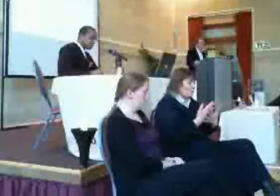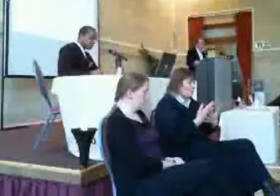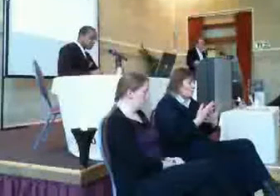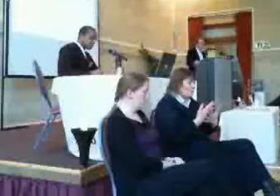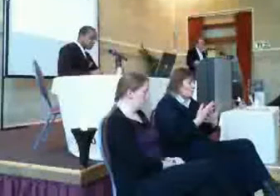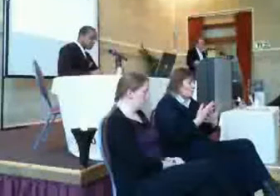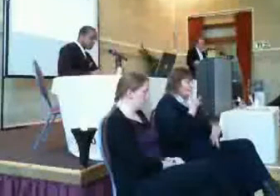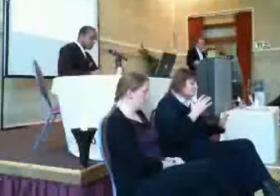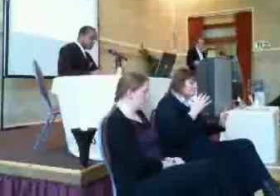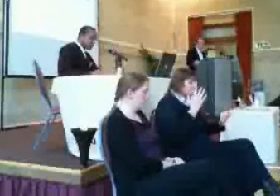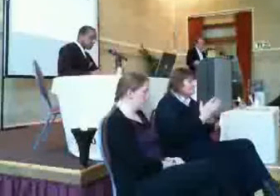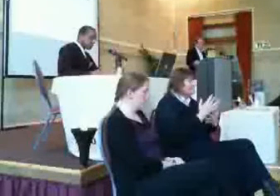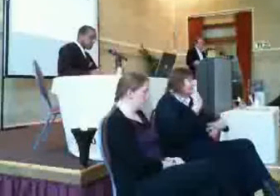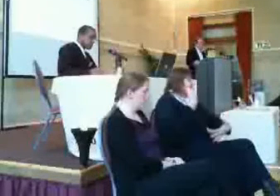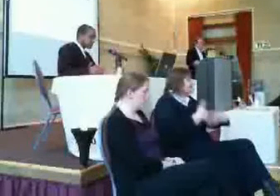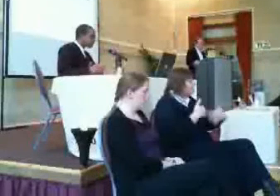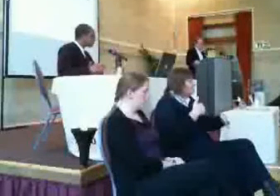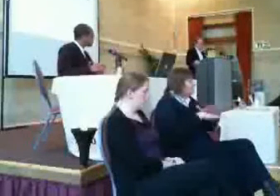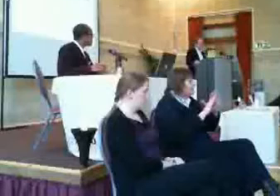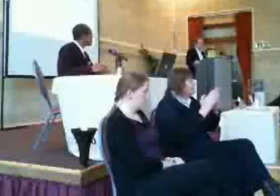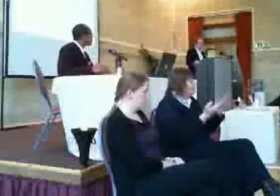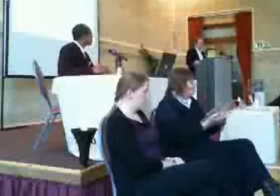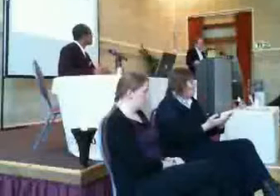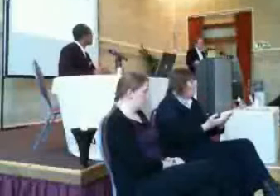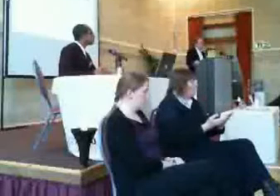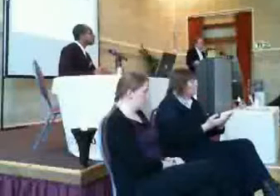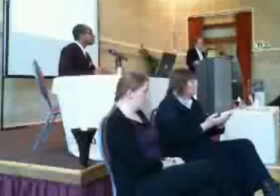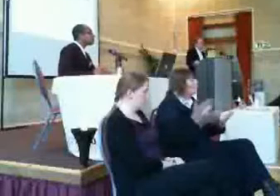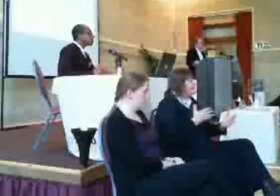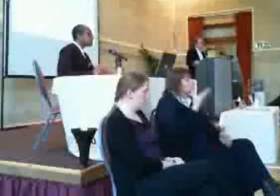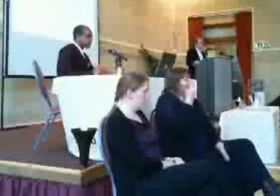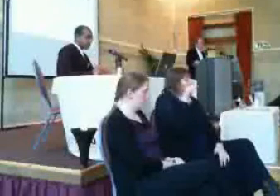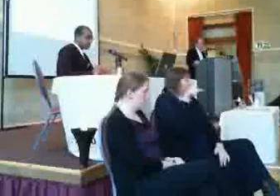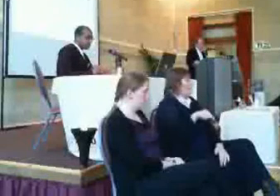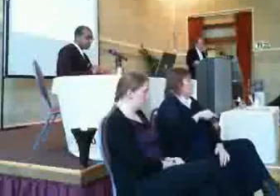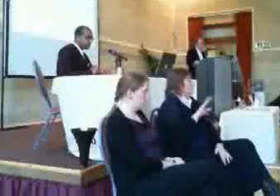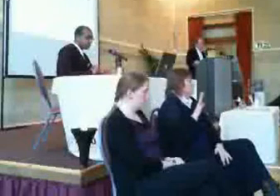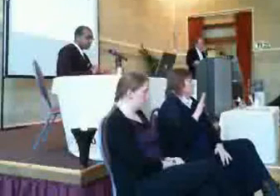in the world. But it's not just about the big event.